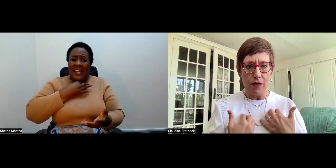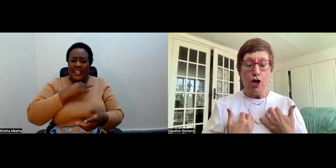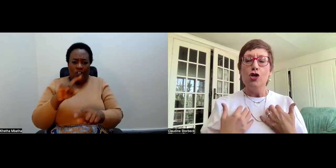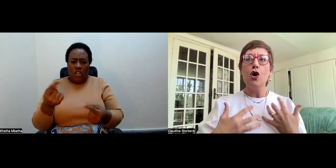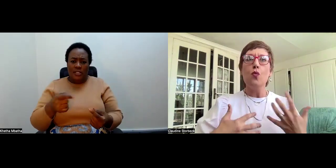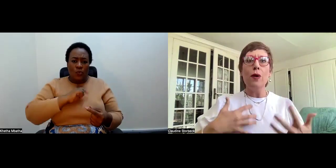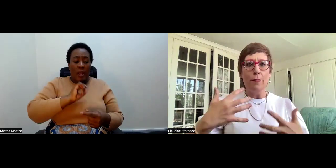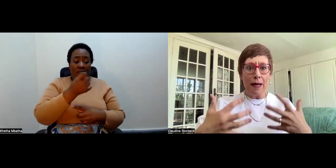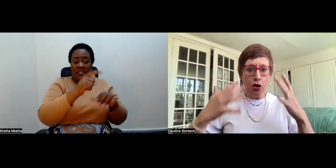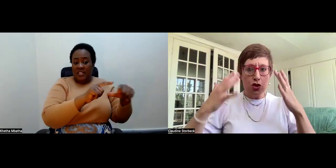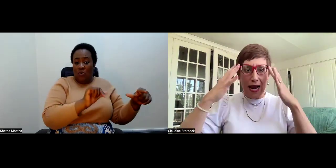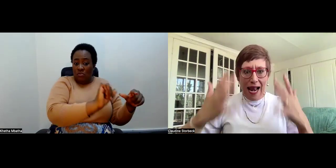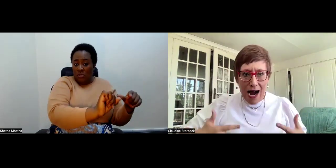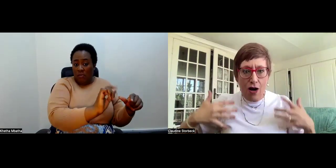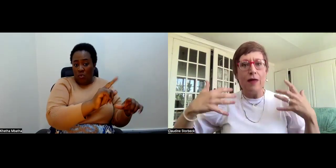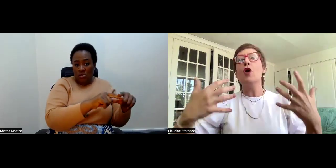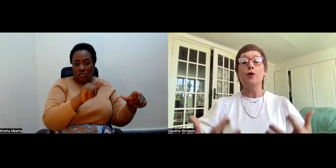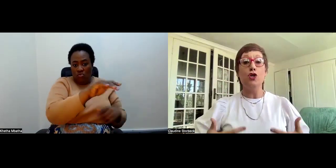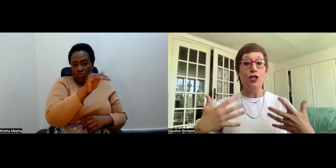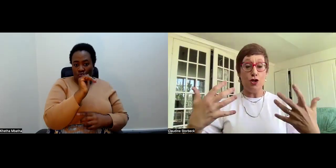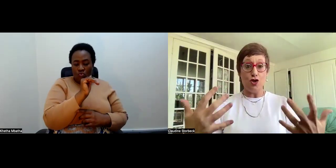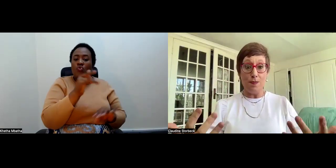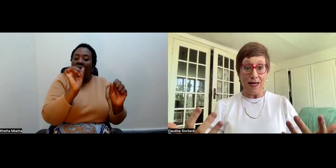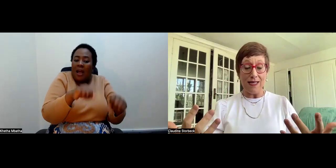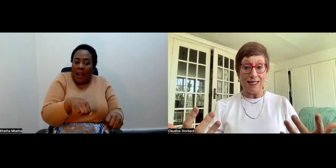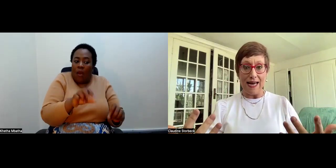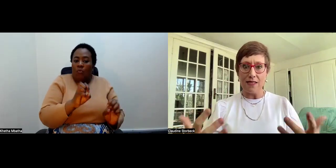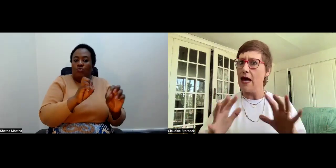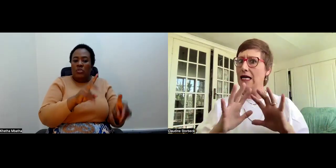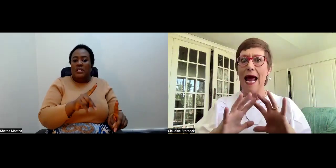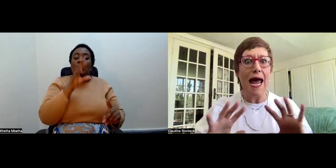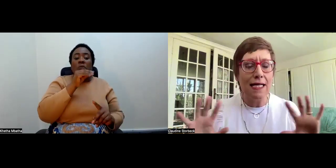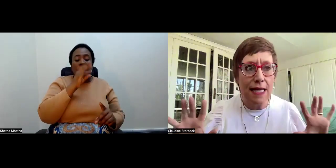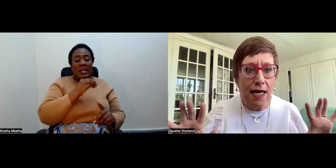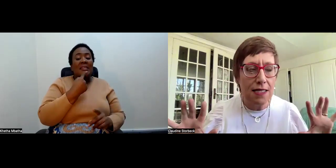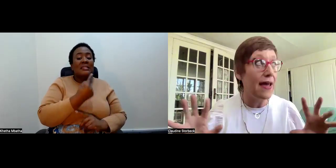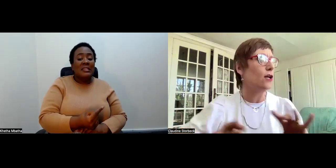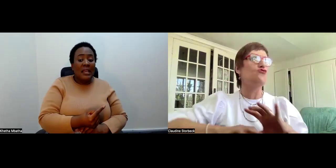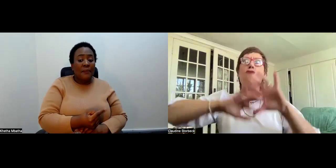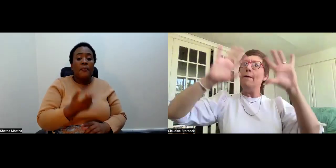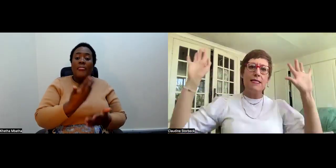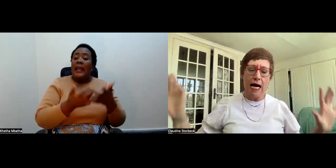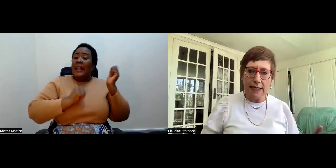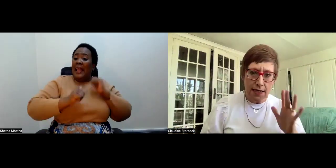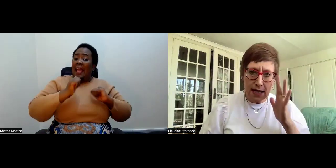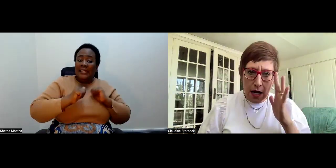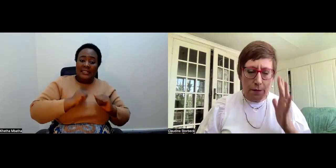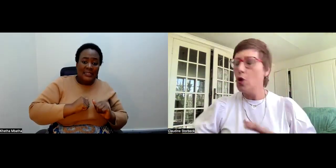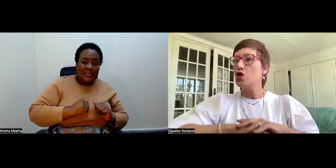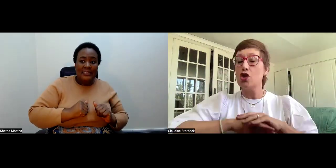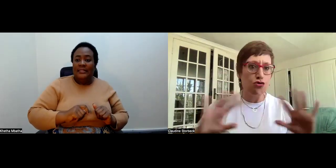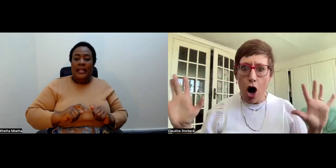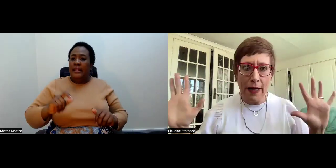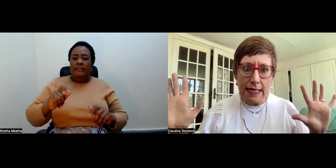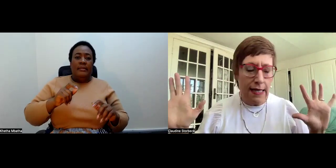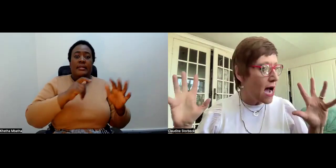speakers. So we want to be able to allow them the opportunity to speak and say it. They can act it out. They can dramatize it,